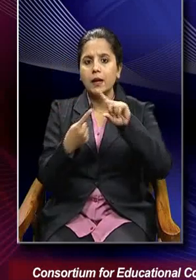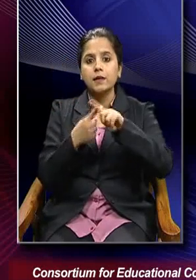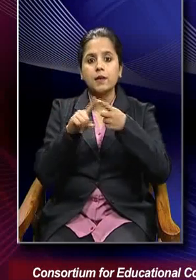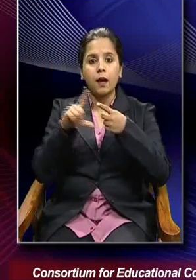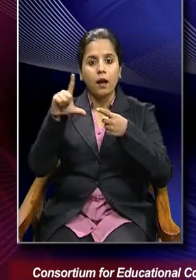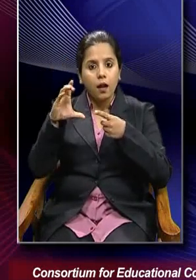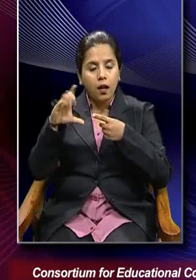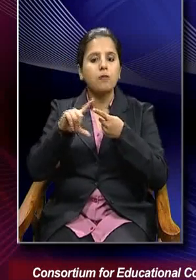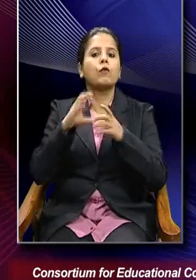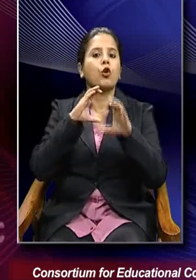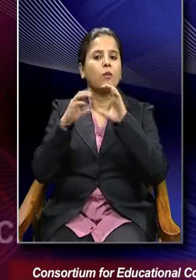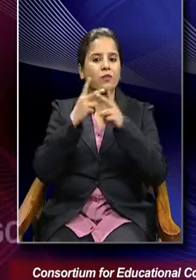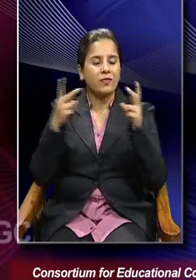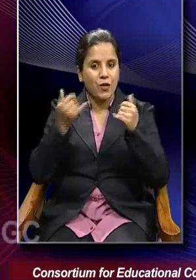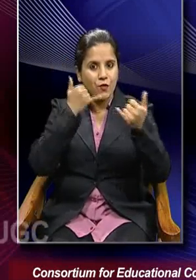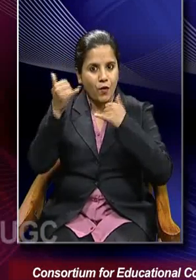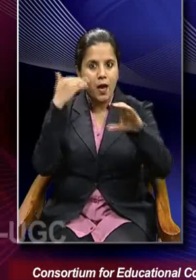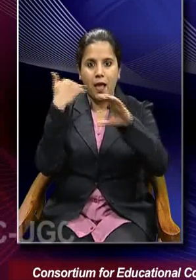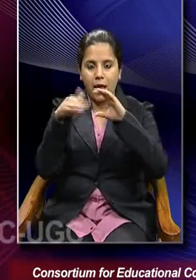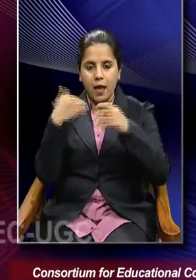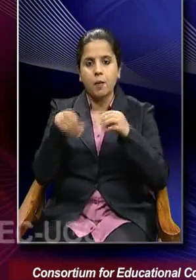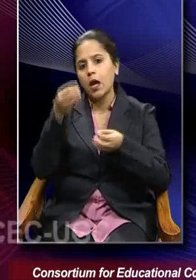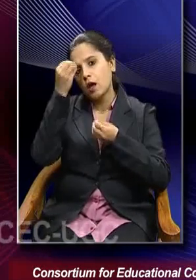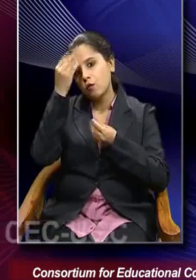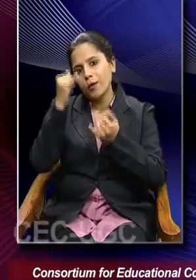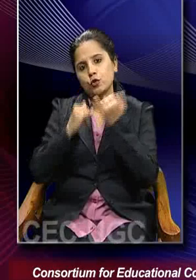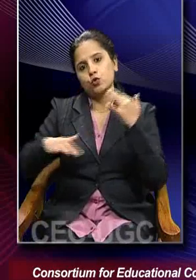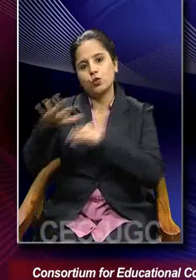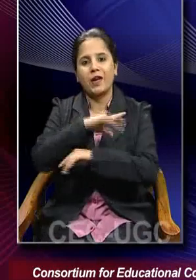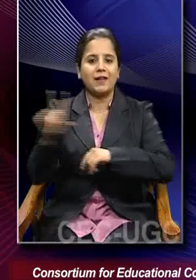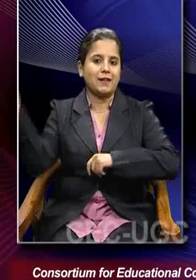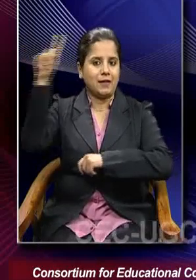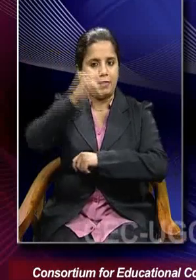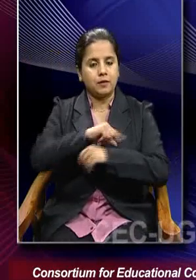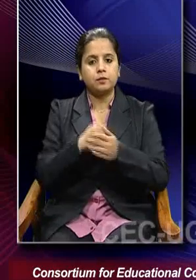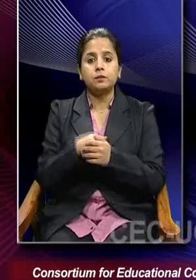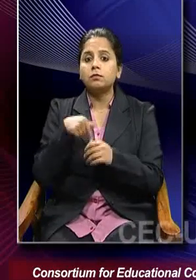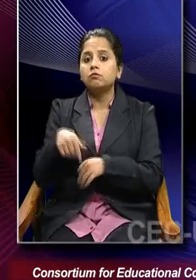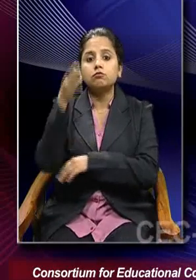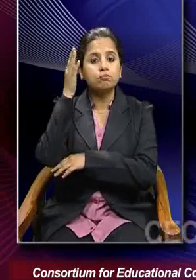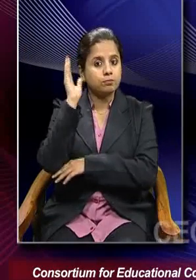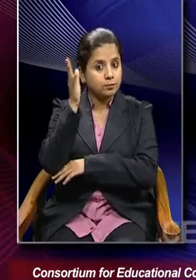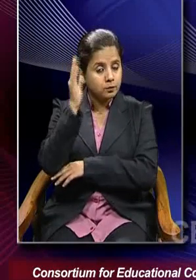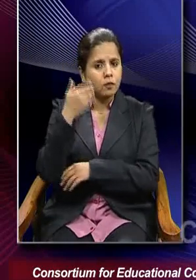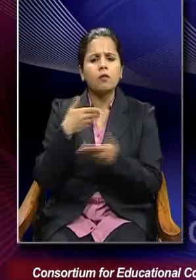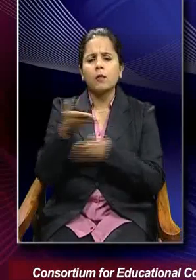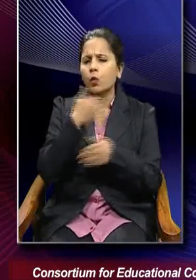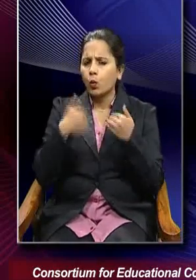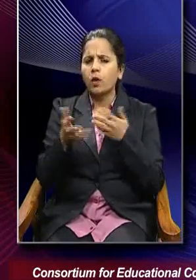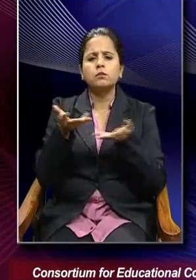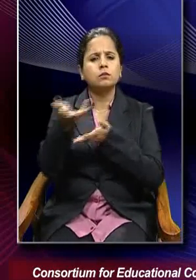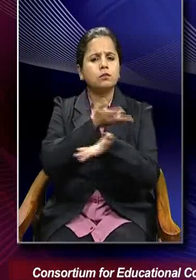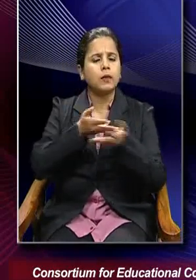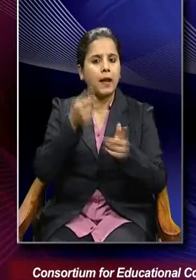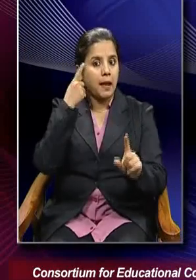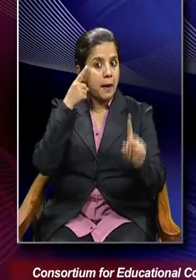Telecommunication and Information Society Day. In this lecture, we shall discuss the